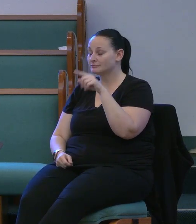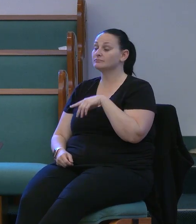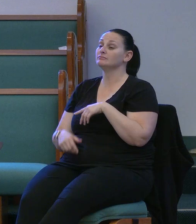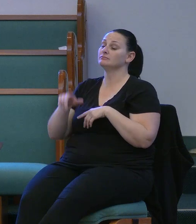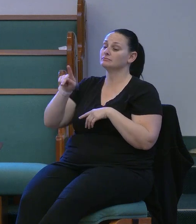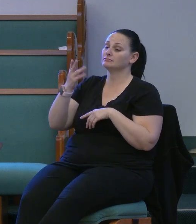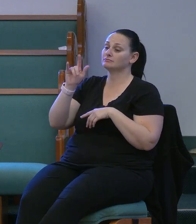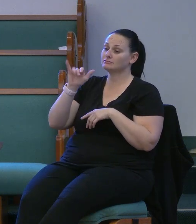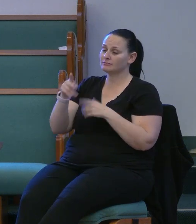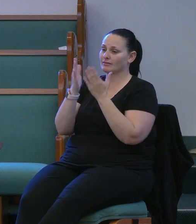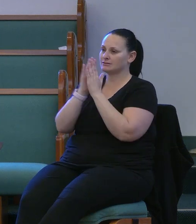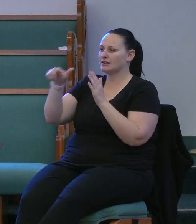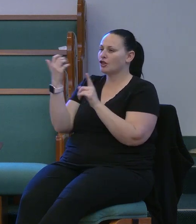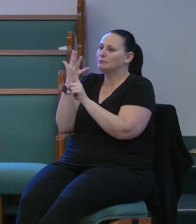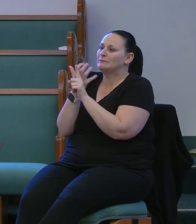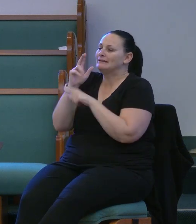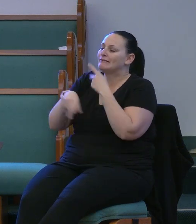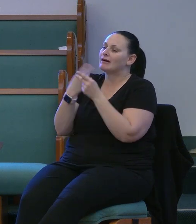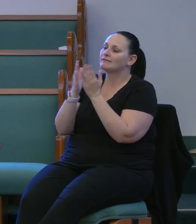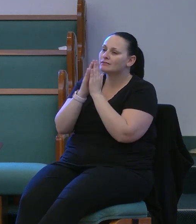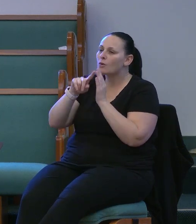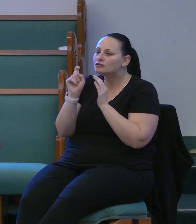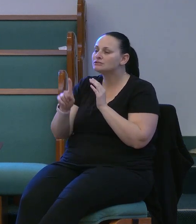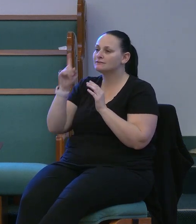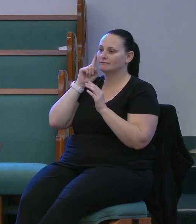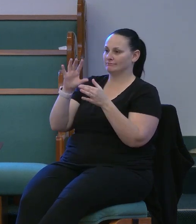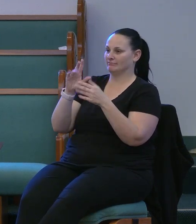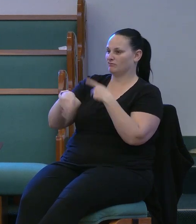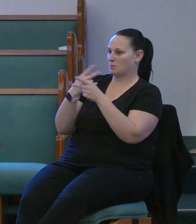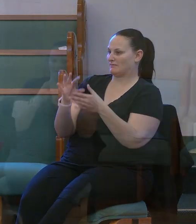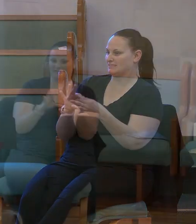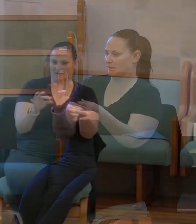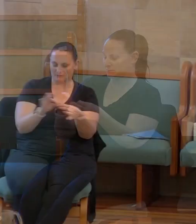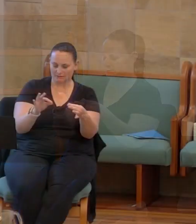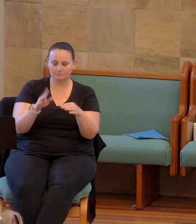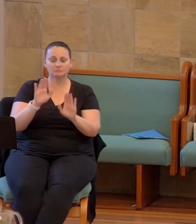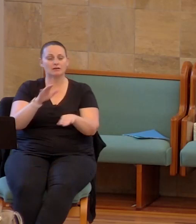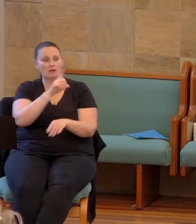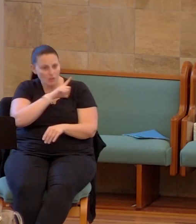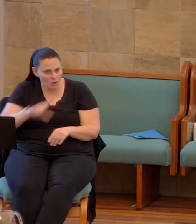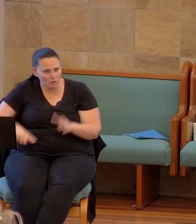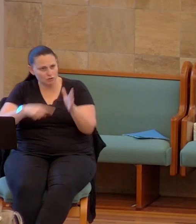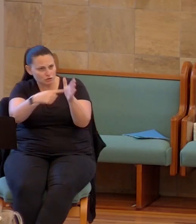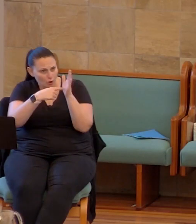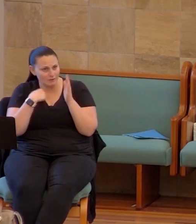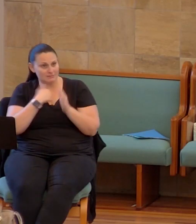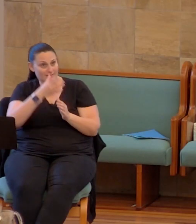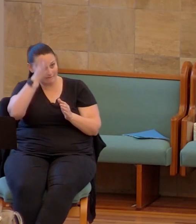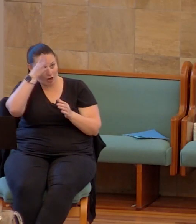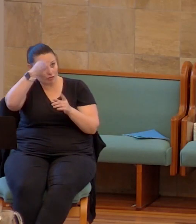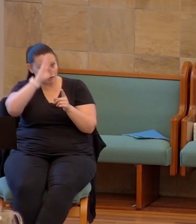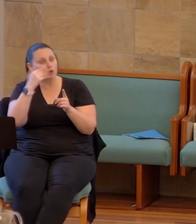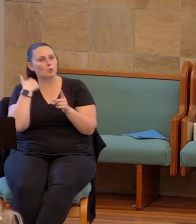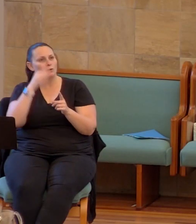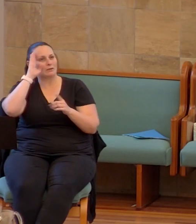Philip asks another pleading kind of question in the form of a statement. Lord, show us the Father and we will